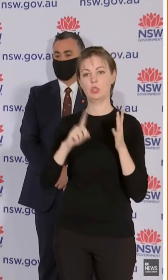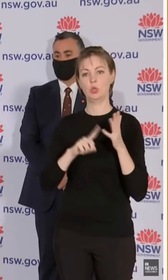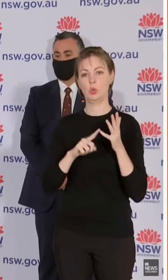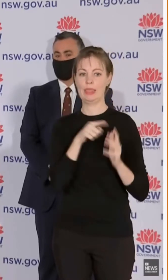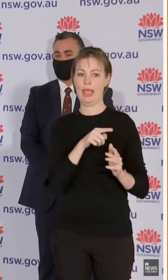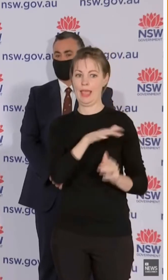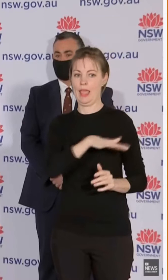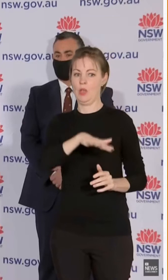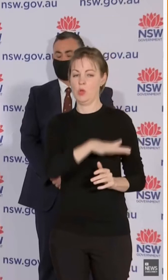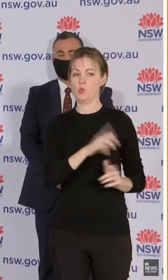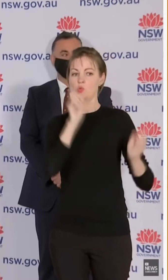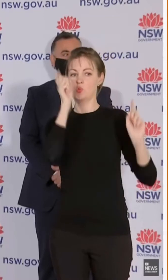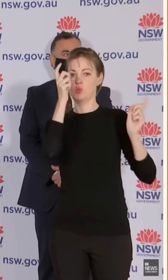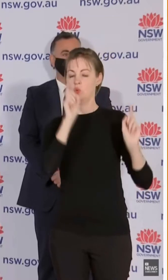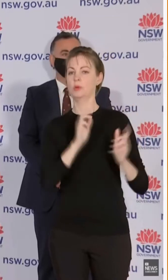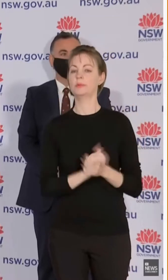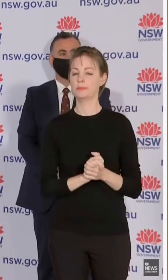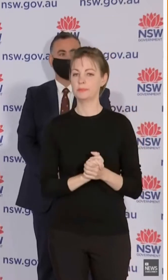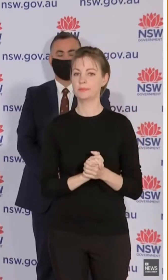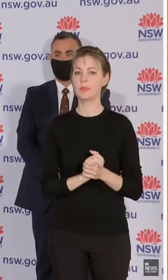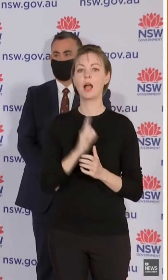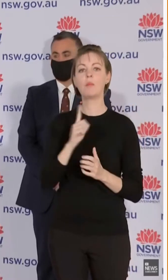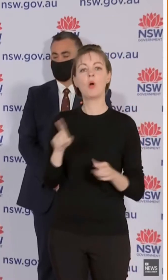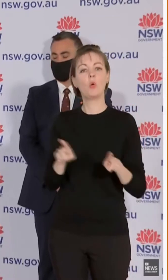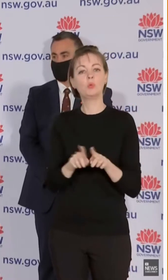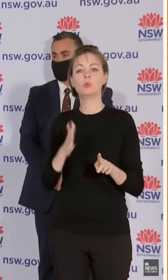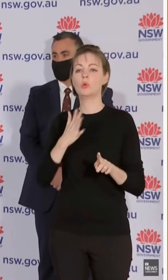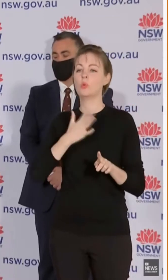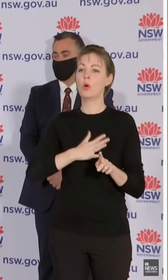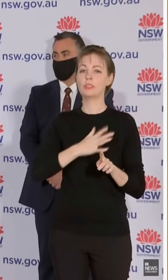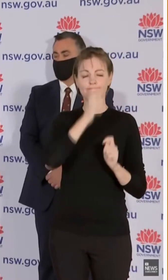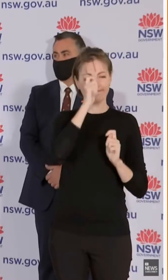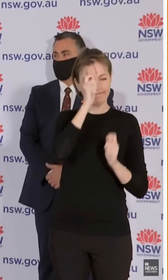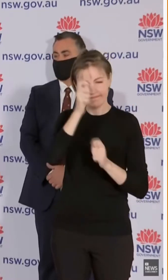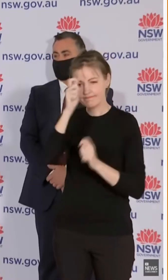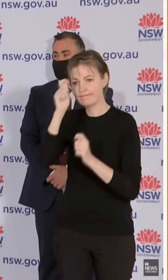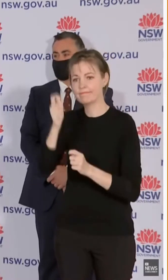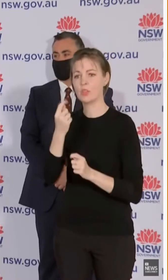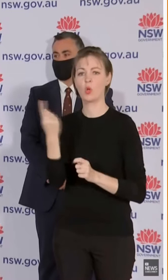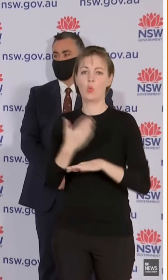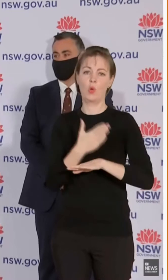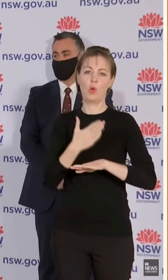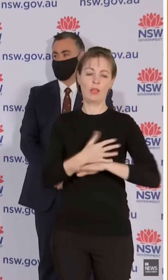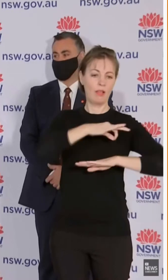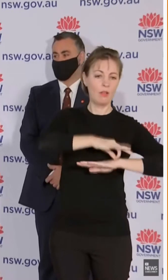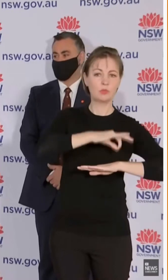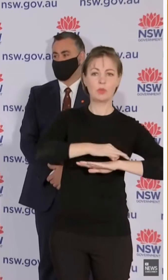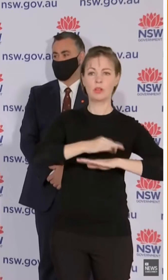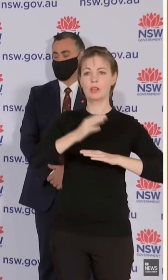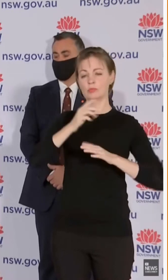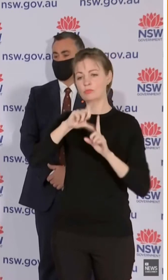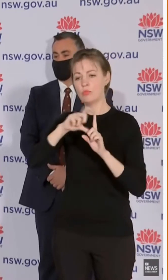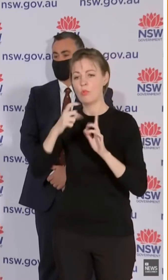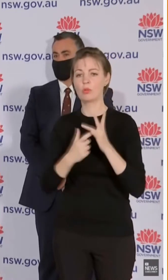take the opportunity through Michelle to acknowledge all of our nurses across the network, across New South Wales. Nurses have stepped